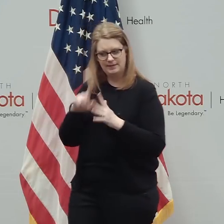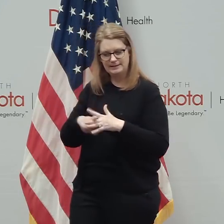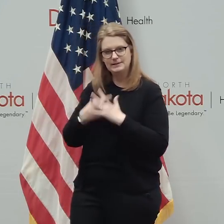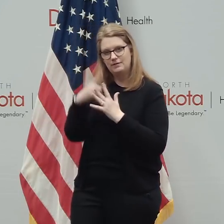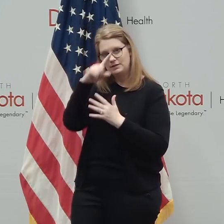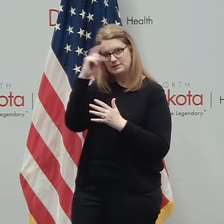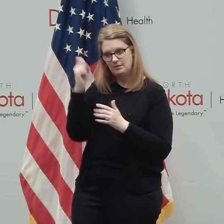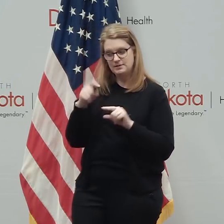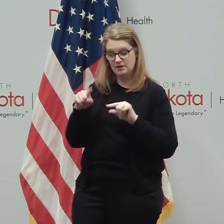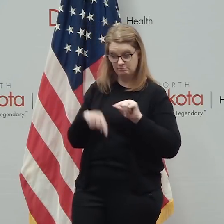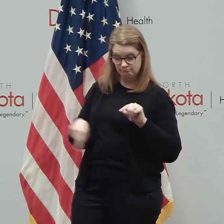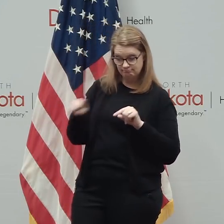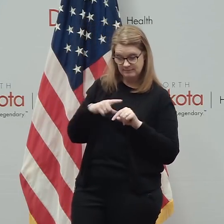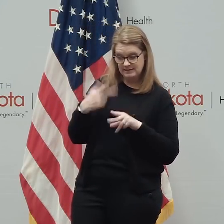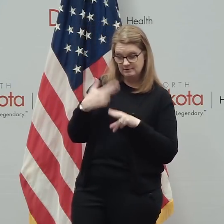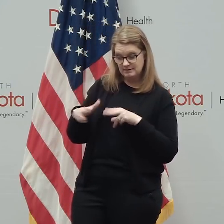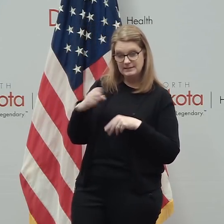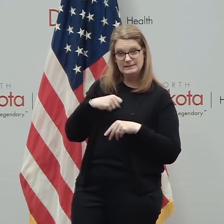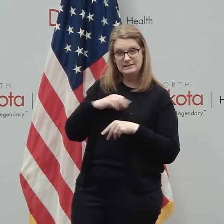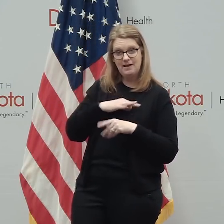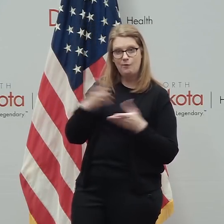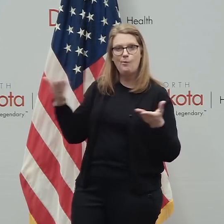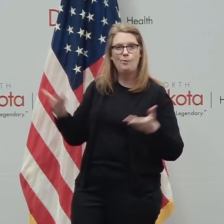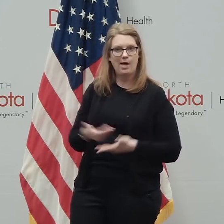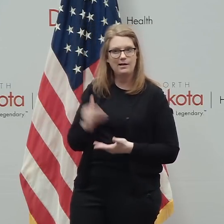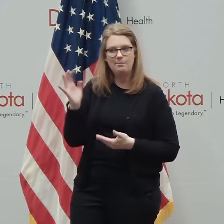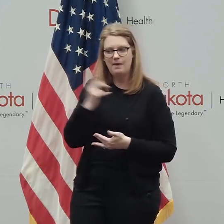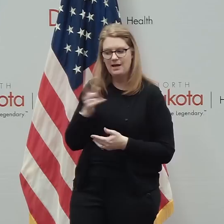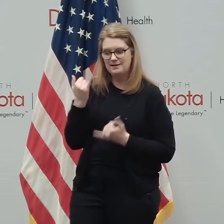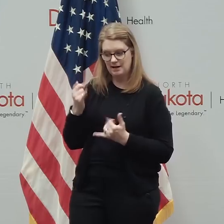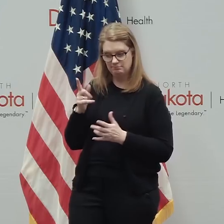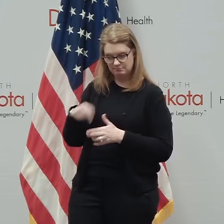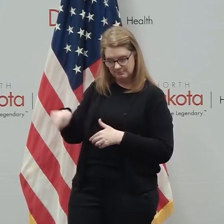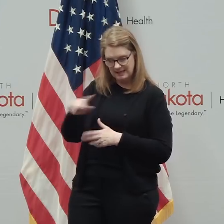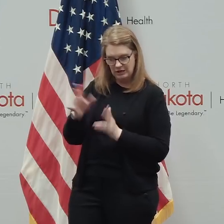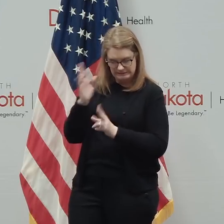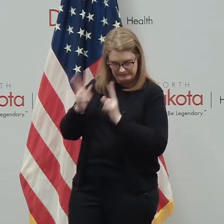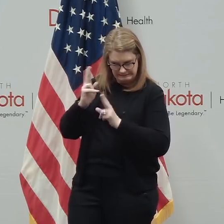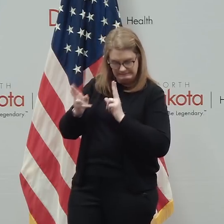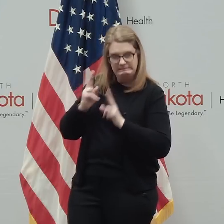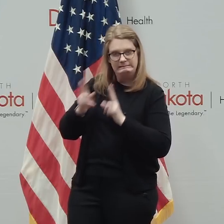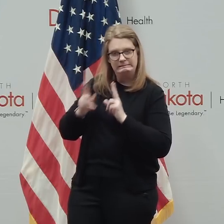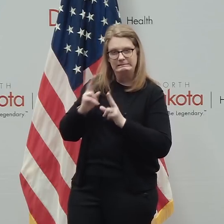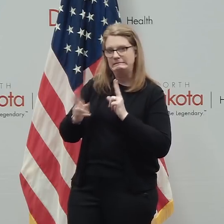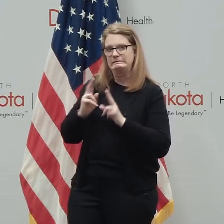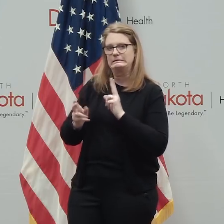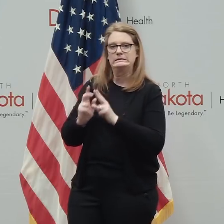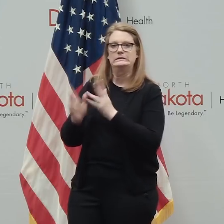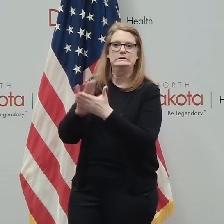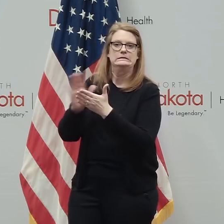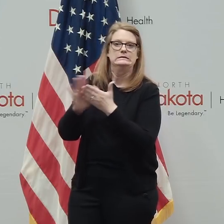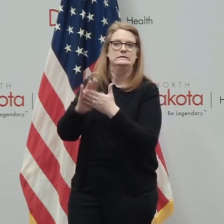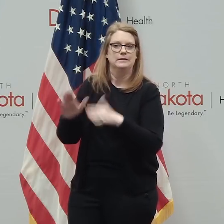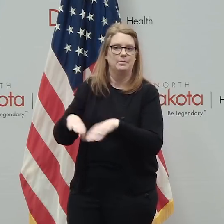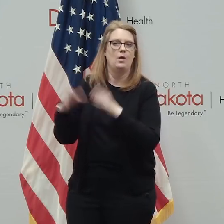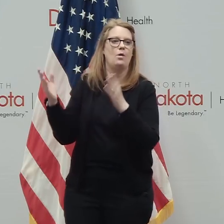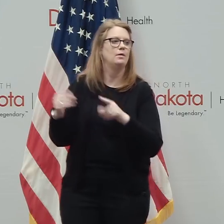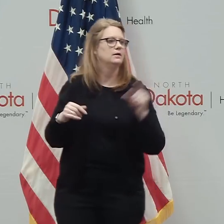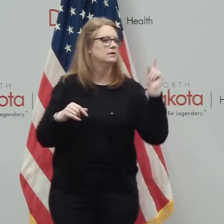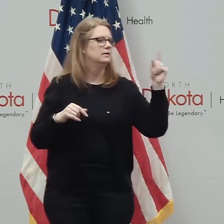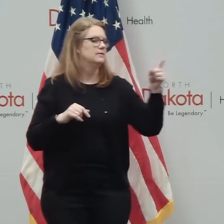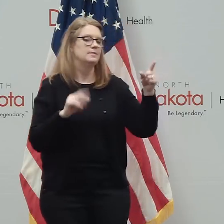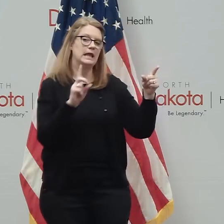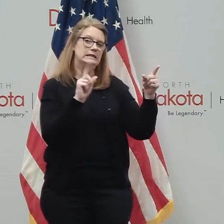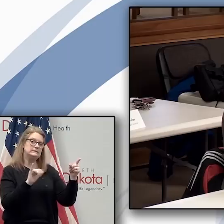welcome back, seasonal staff. We're great to have you here, and they're scrambling to hit this earlier date next week. In reference